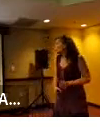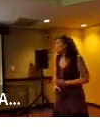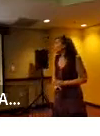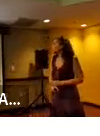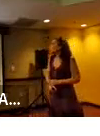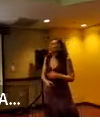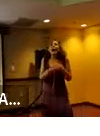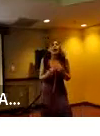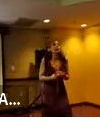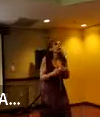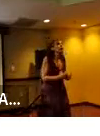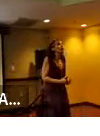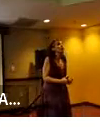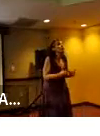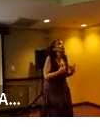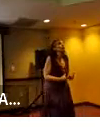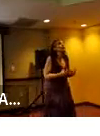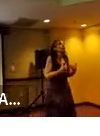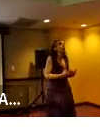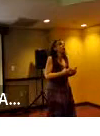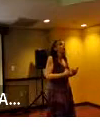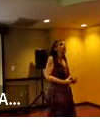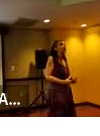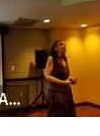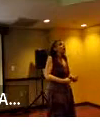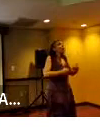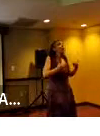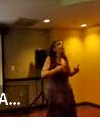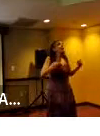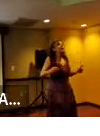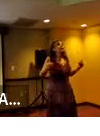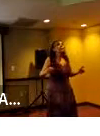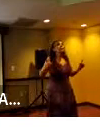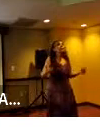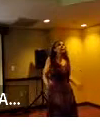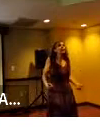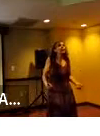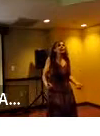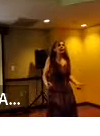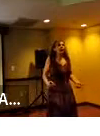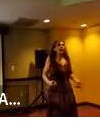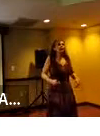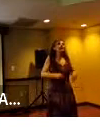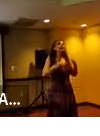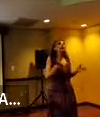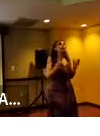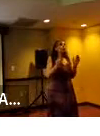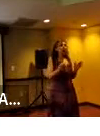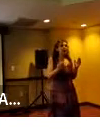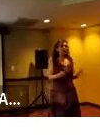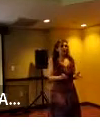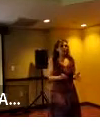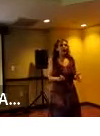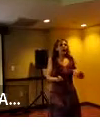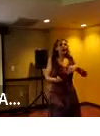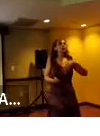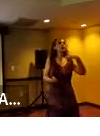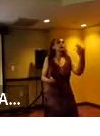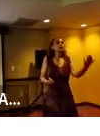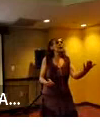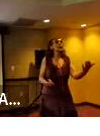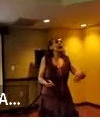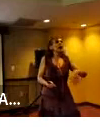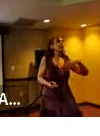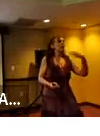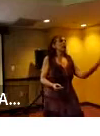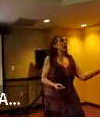further. Okay, so we have to learn to the best of our abilities what things really mean and contextualize them as